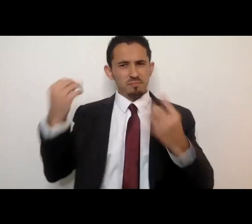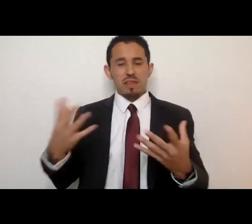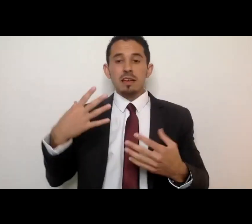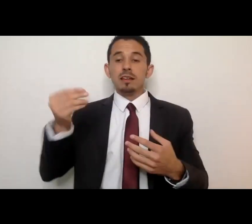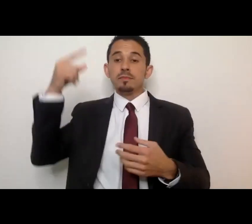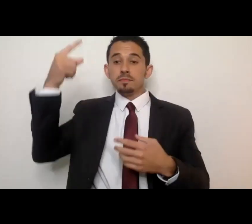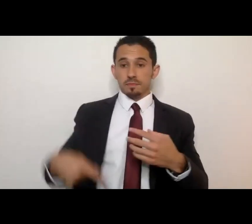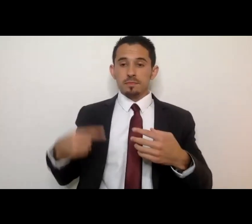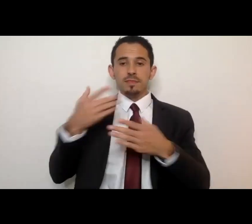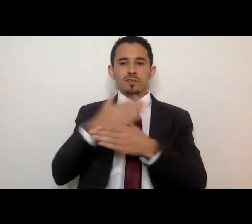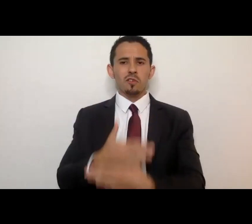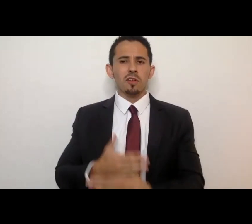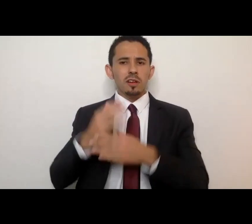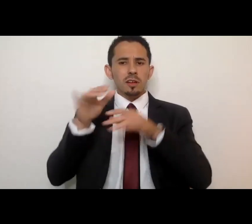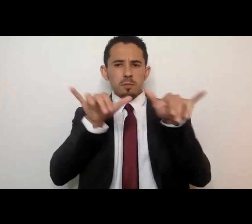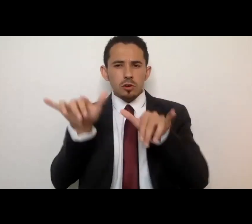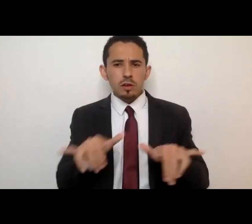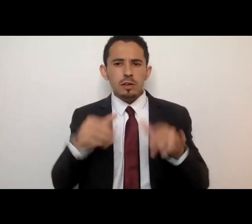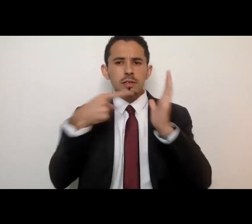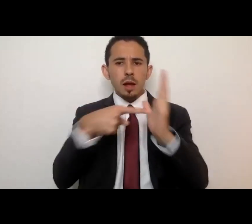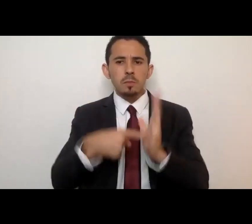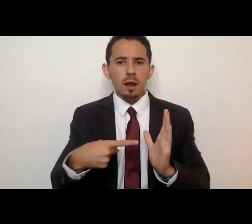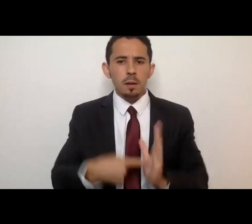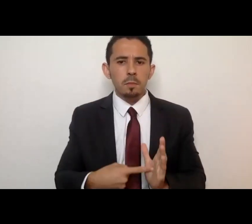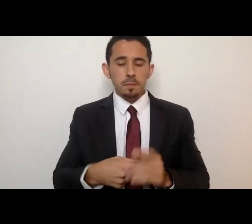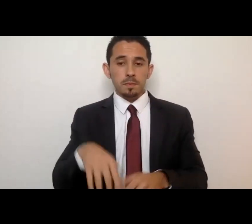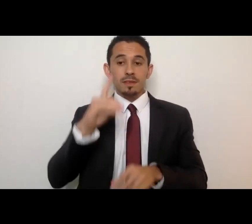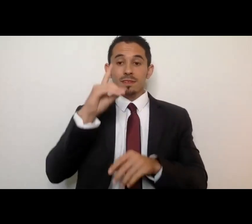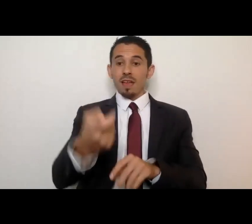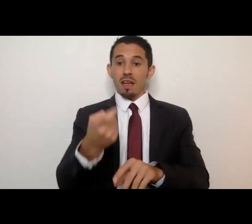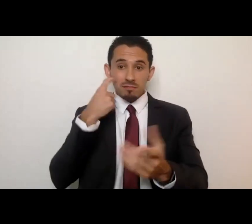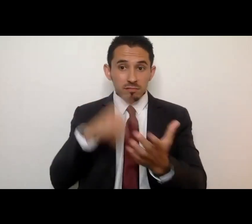Tick-borne diseases and testing for them, well, there are many tick-borne diseases, but often their